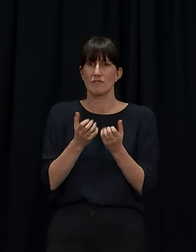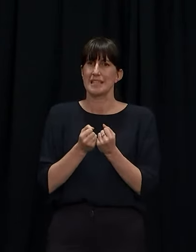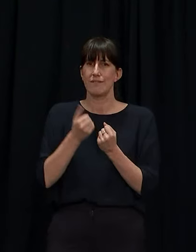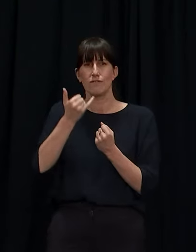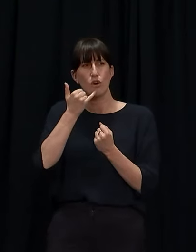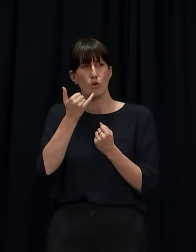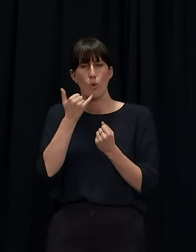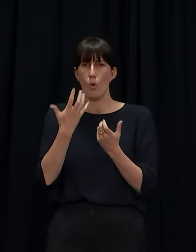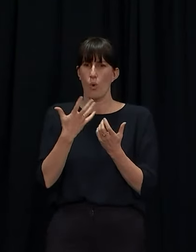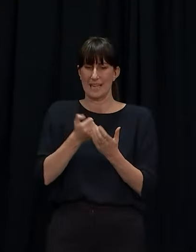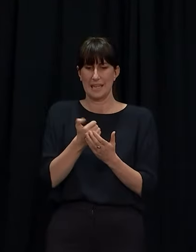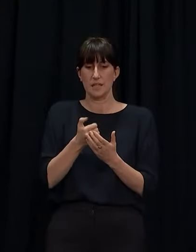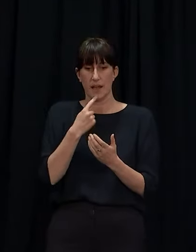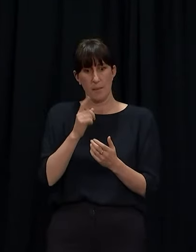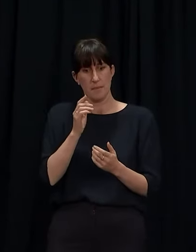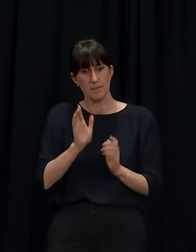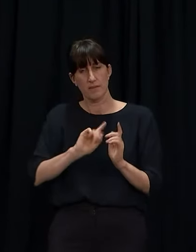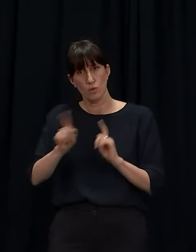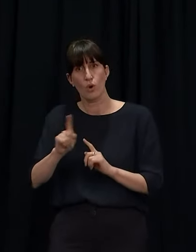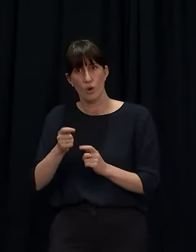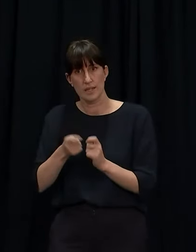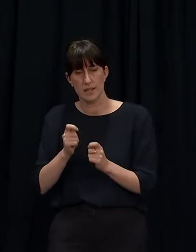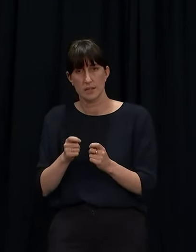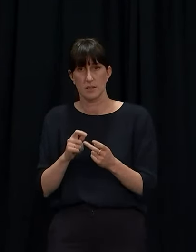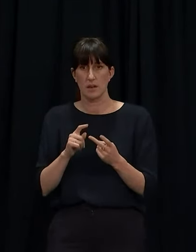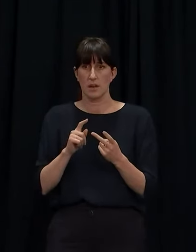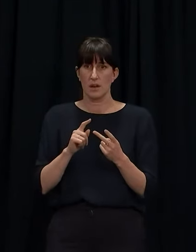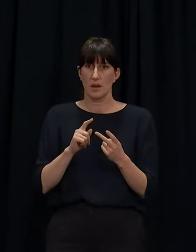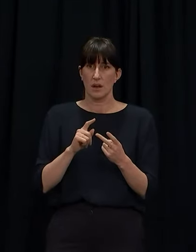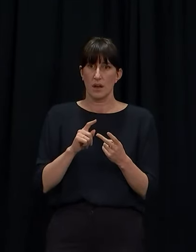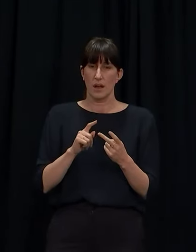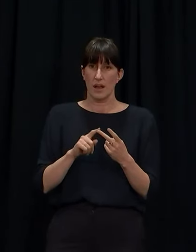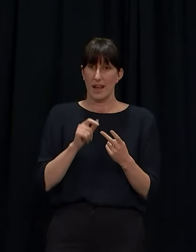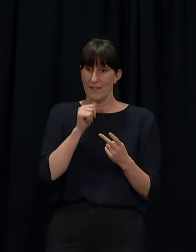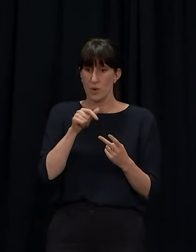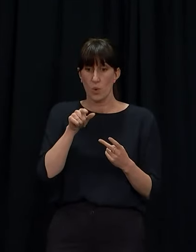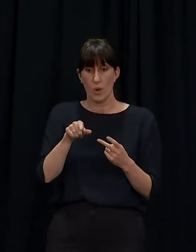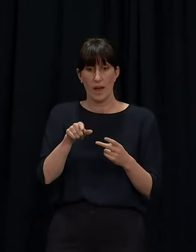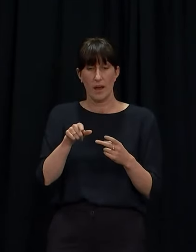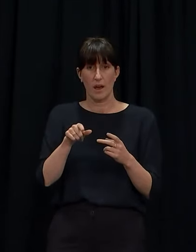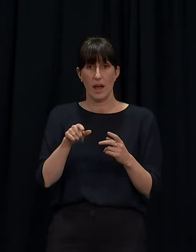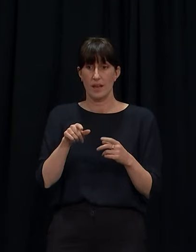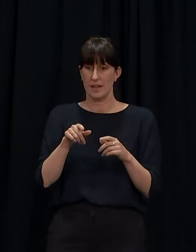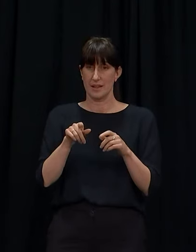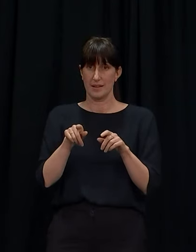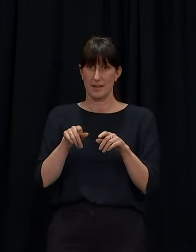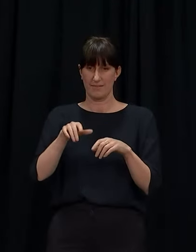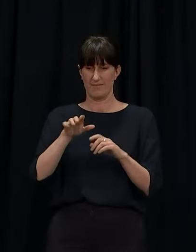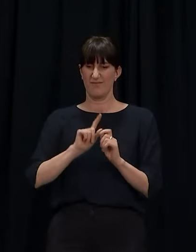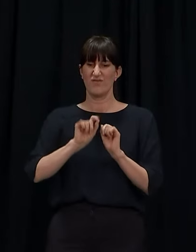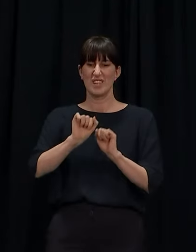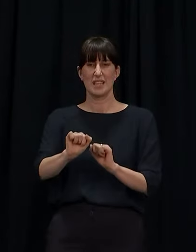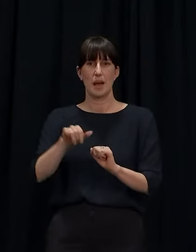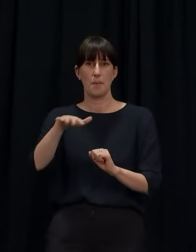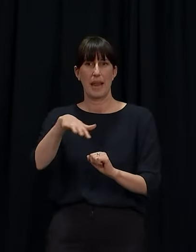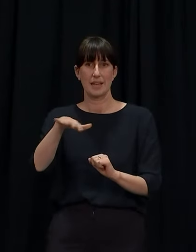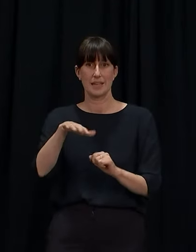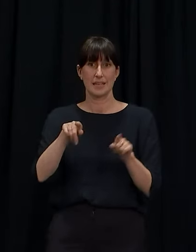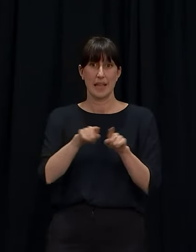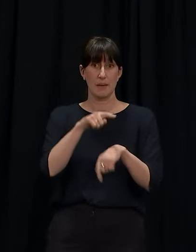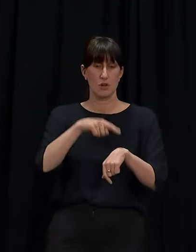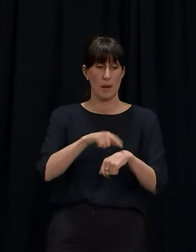and have been told they need to get tested, or if you are symptomatic with cold or flu-like symptoms.